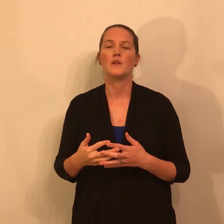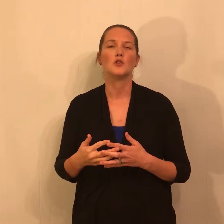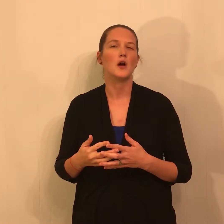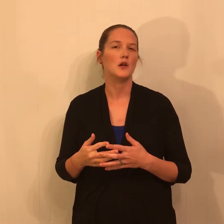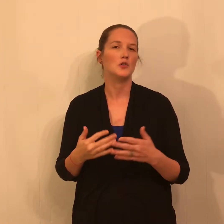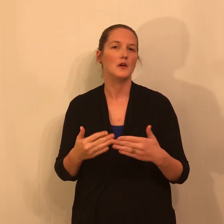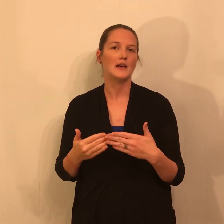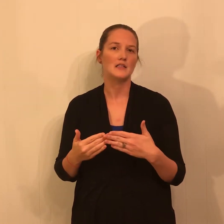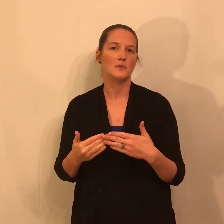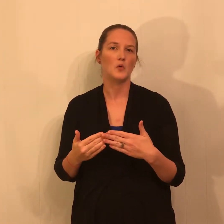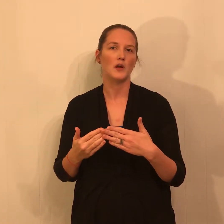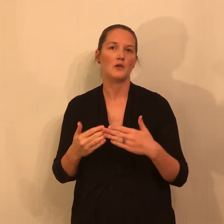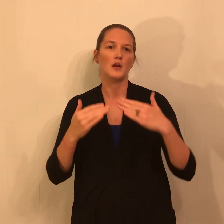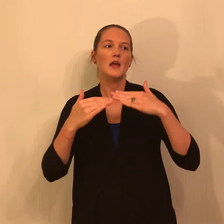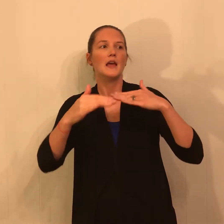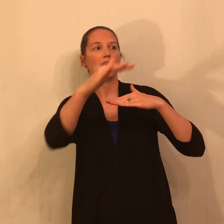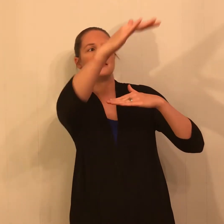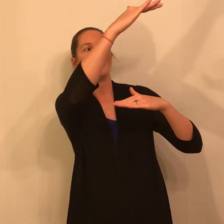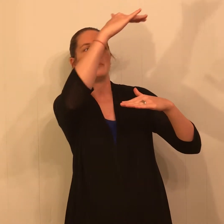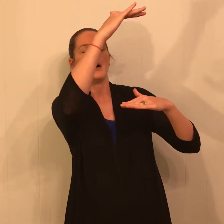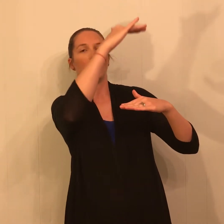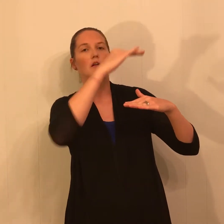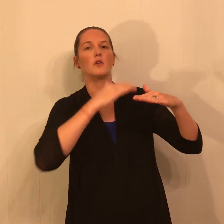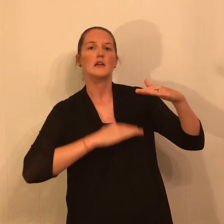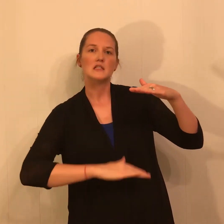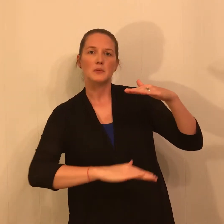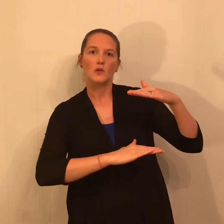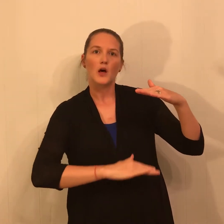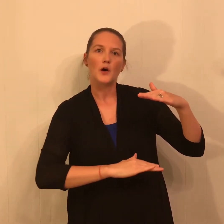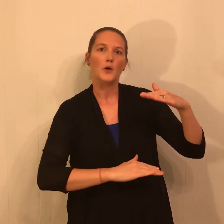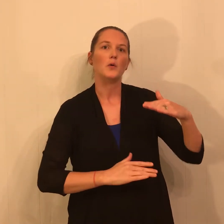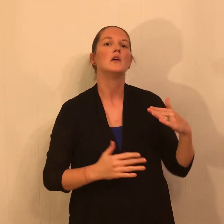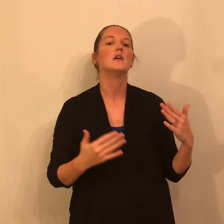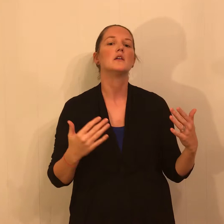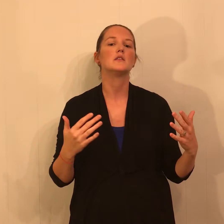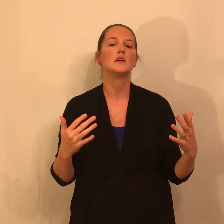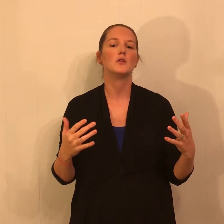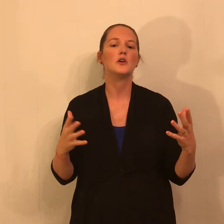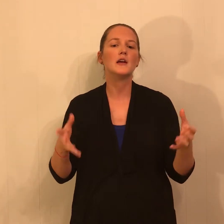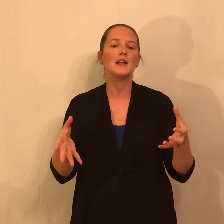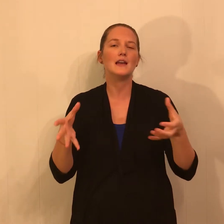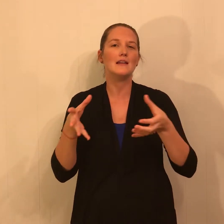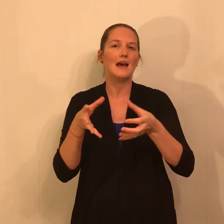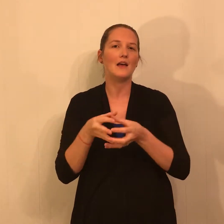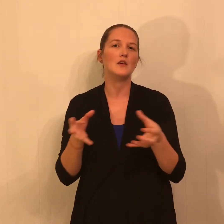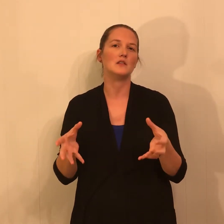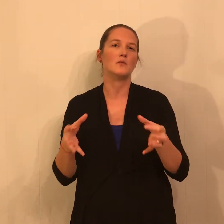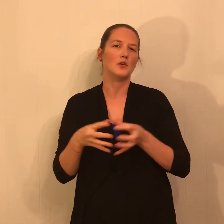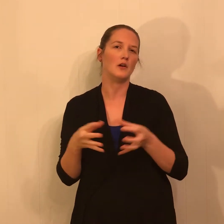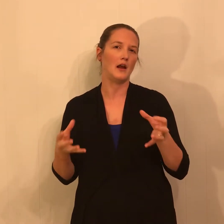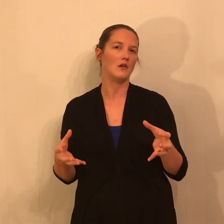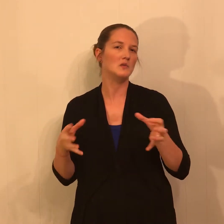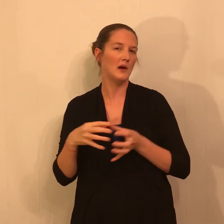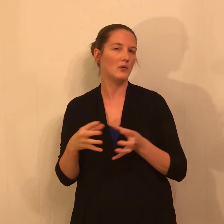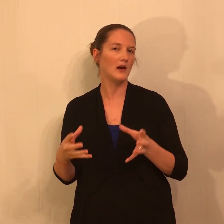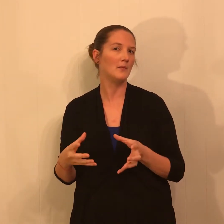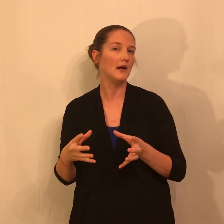you're trying to direct someone on it's above or it's below. So you're going to need to add those in with your nouns probably right about